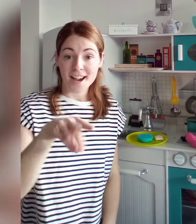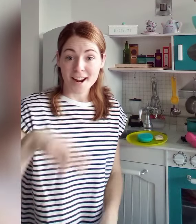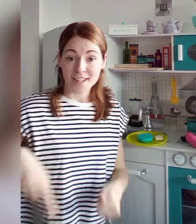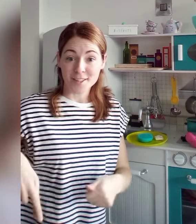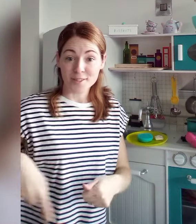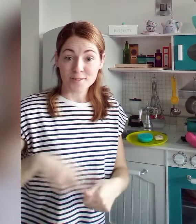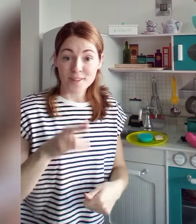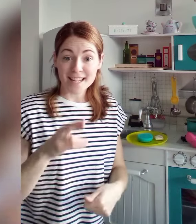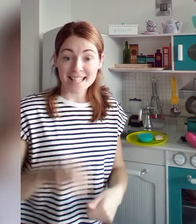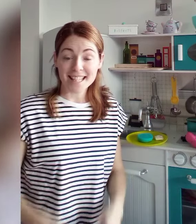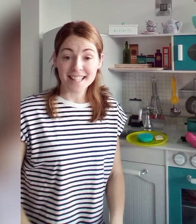Are you ready?